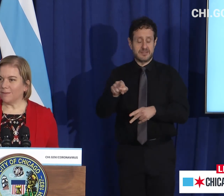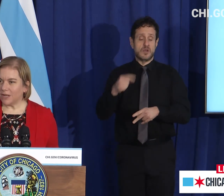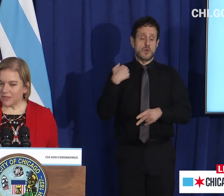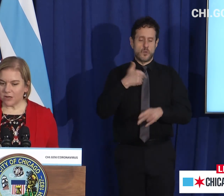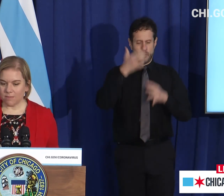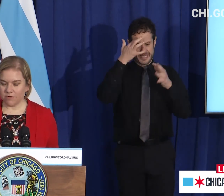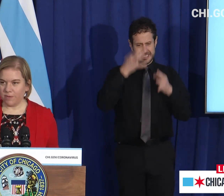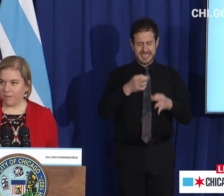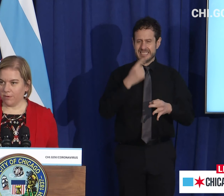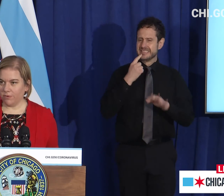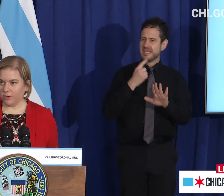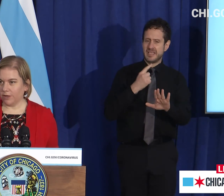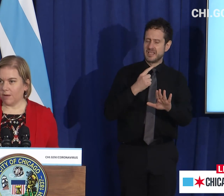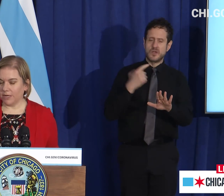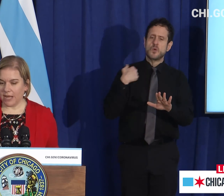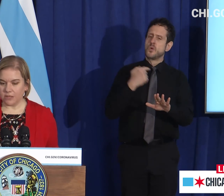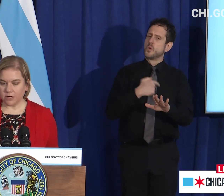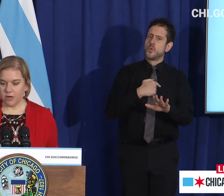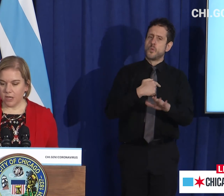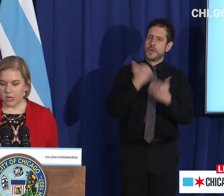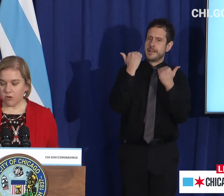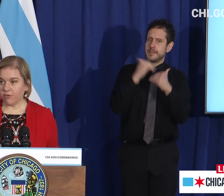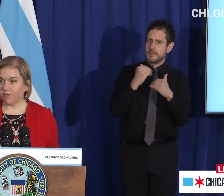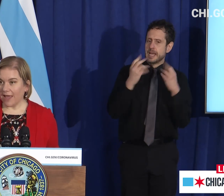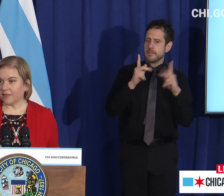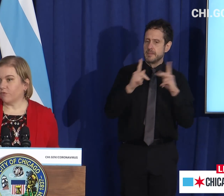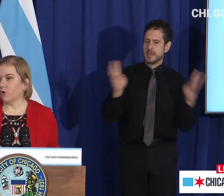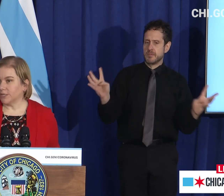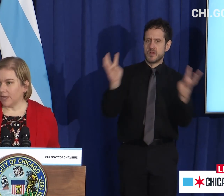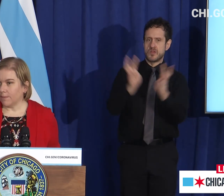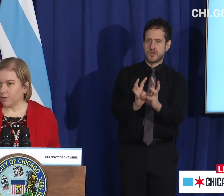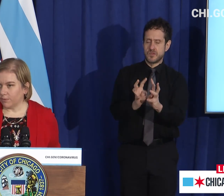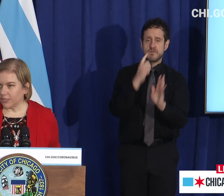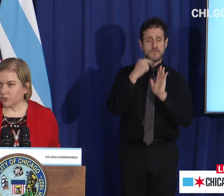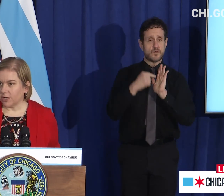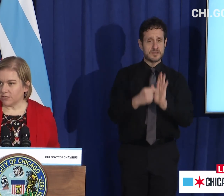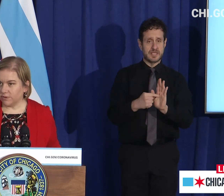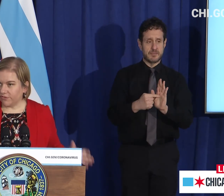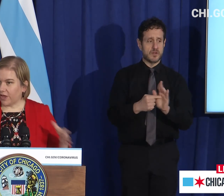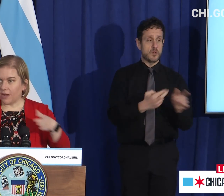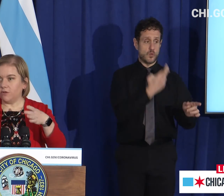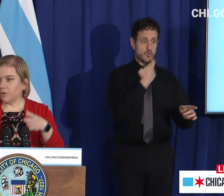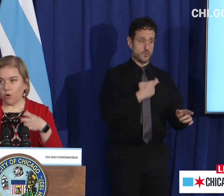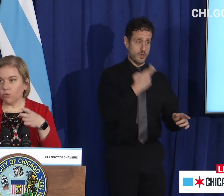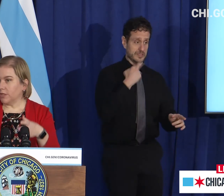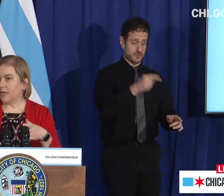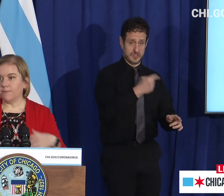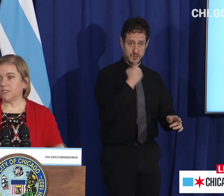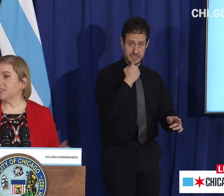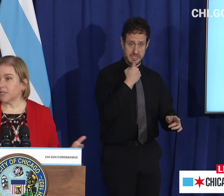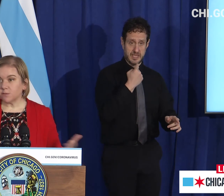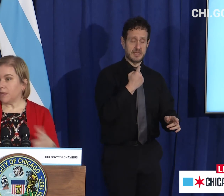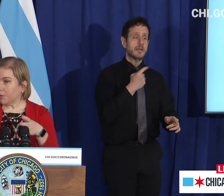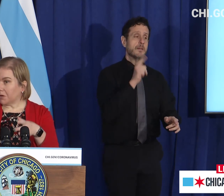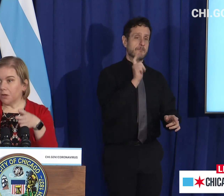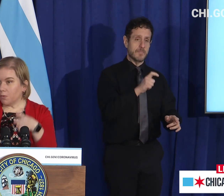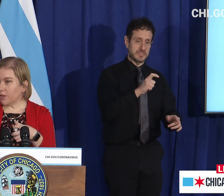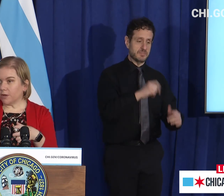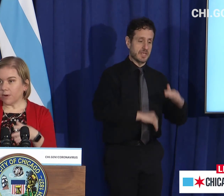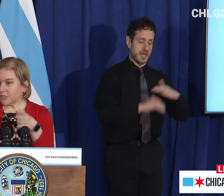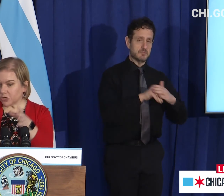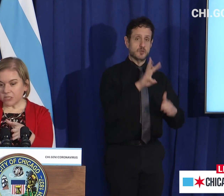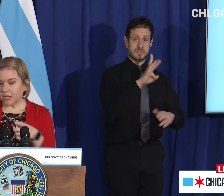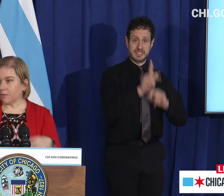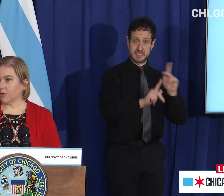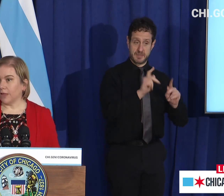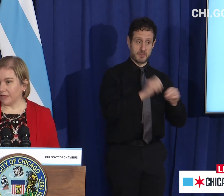gatherings, limiting the number of people who can come together. The fact that, for example, in restaurants, we said you can only keep it to 6 people within